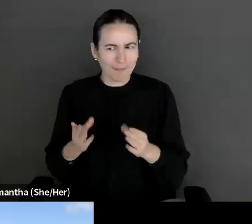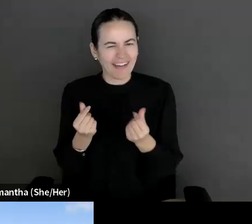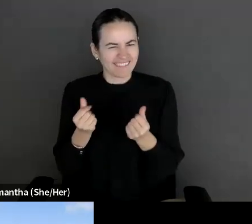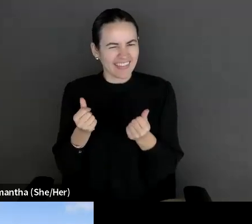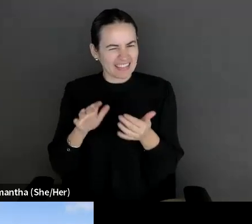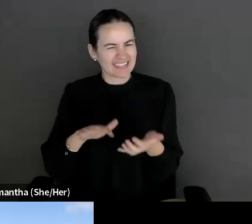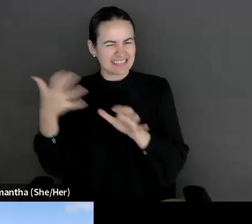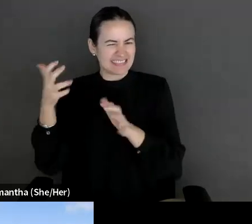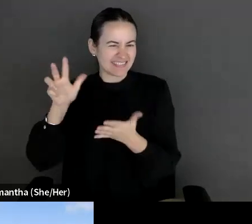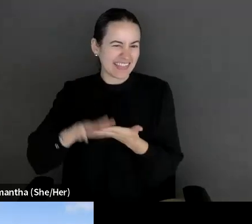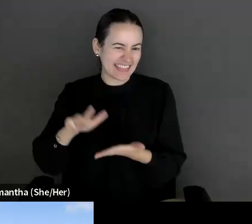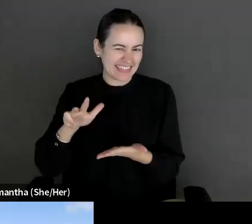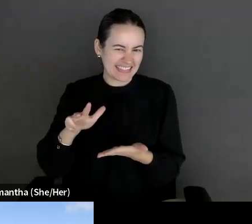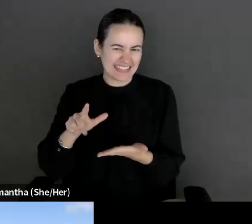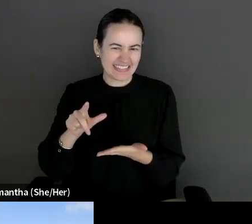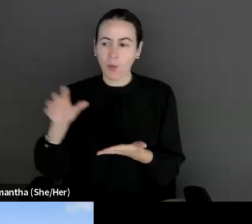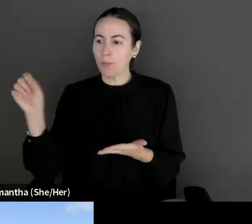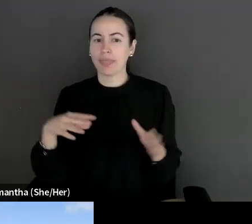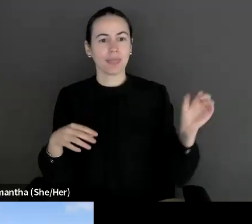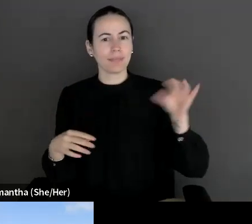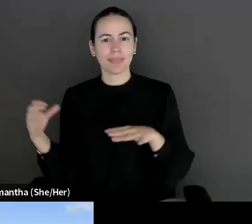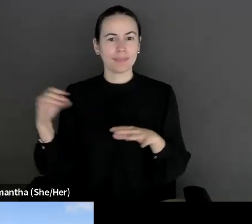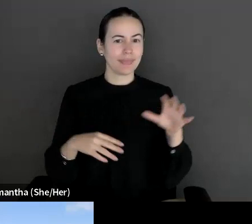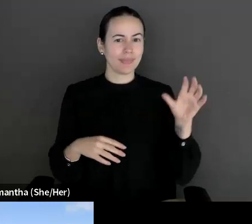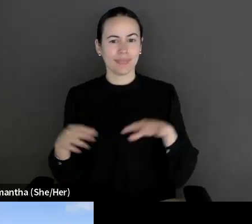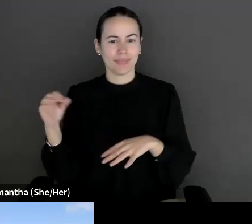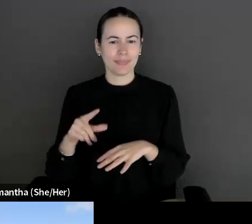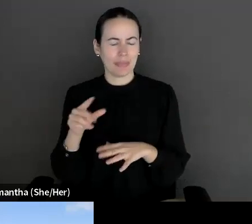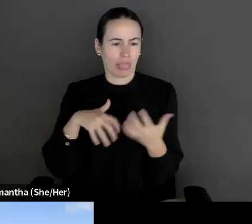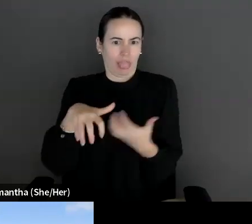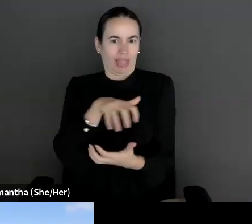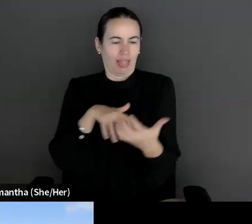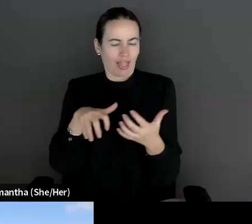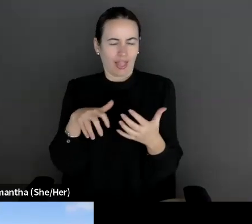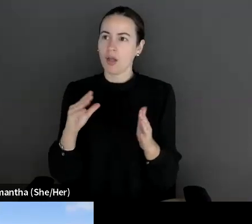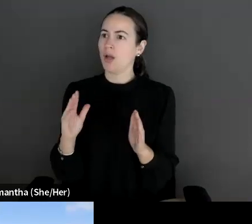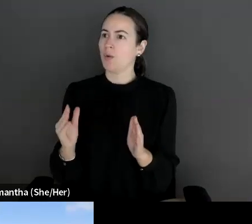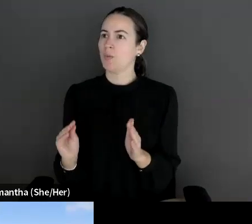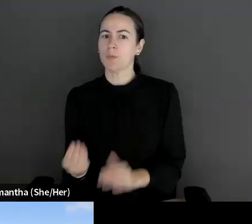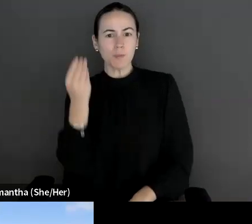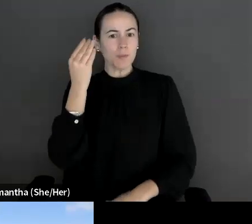is, you know, just do a bit of this and a bit of that and throw it all together. And yeah, we've made a new scale and here we are.